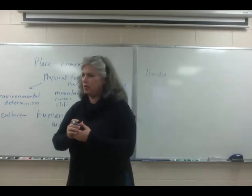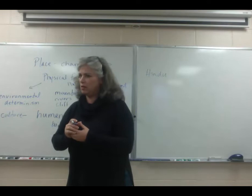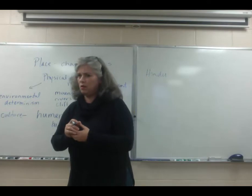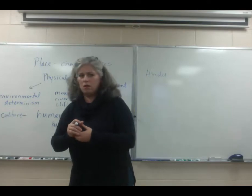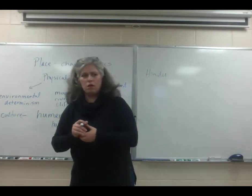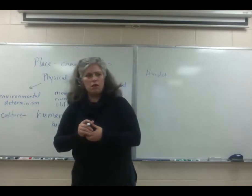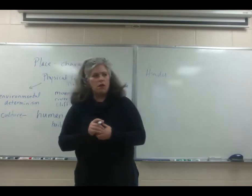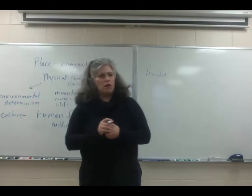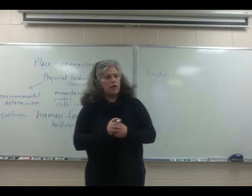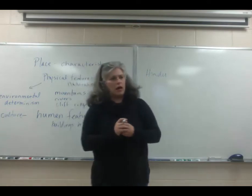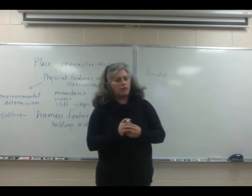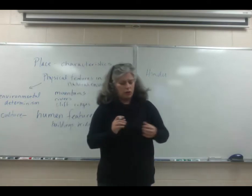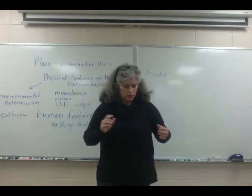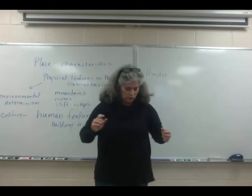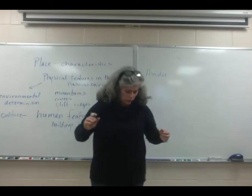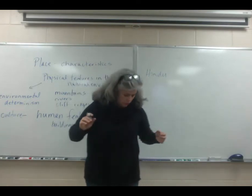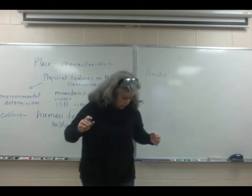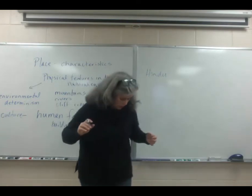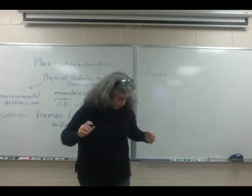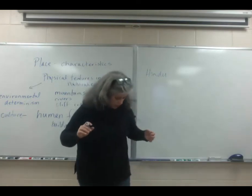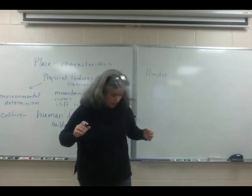goodness. Yeah, that were built.